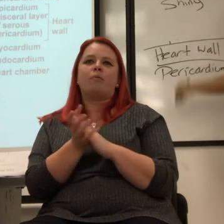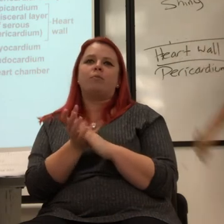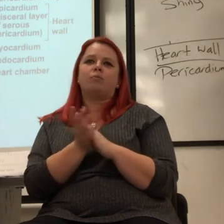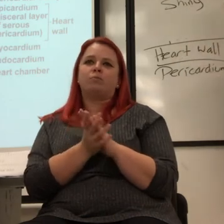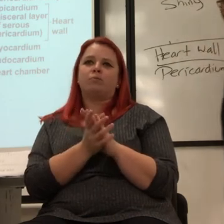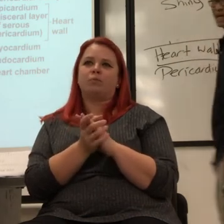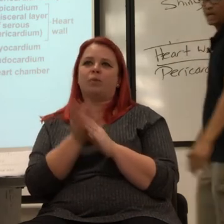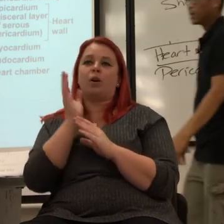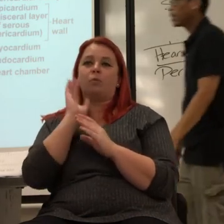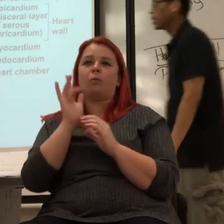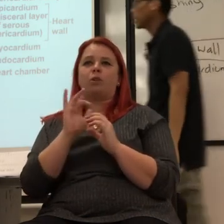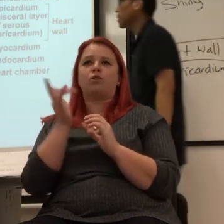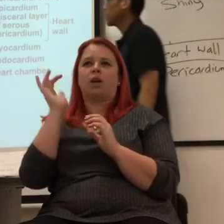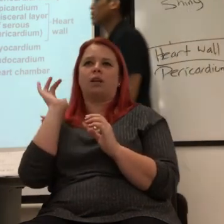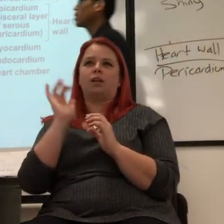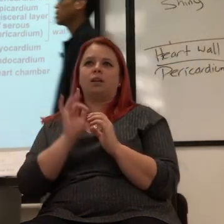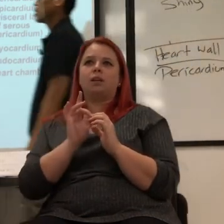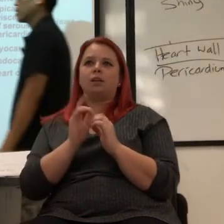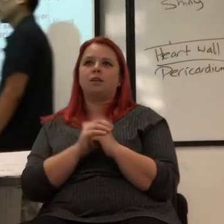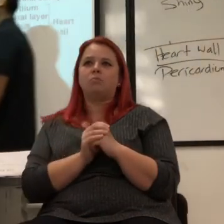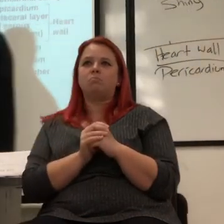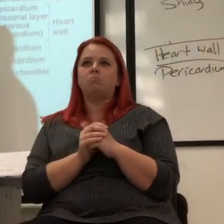It's shiny.